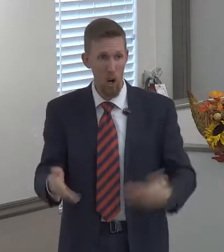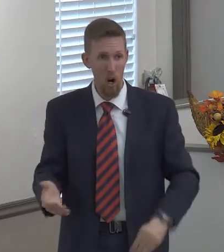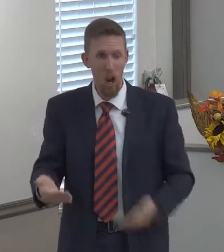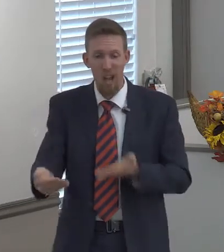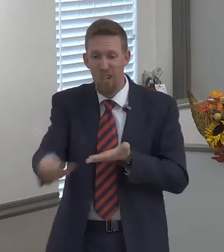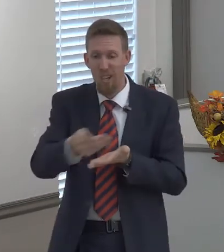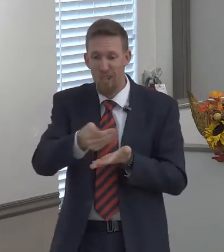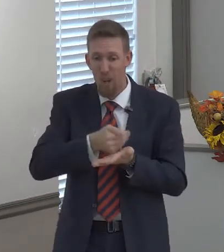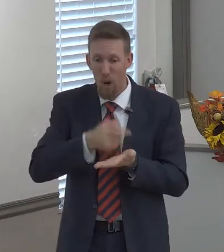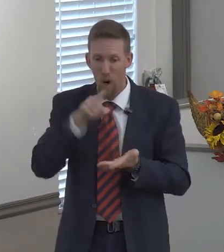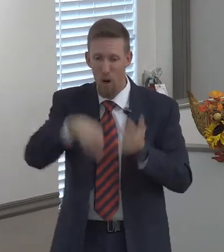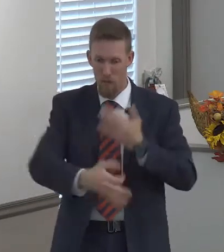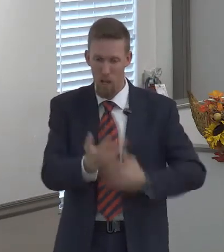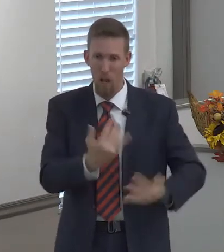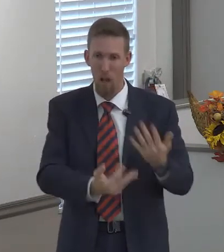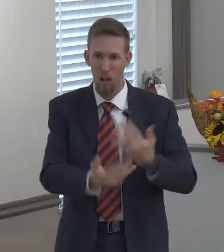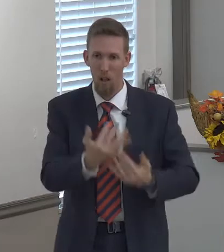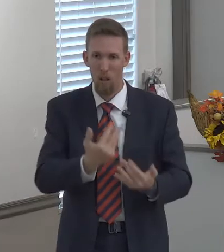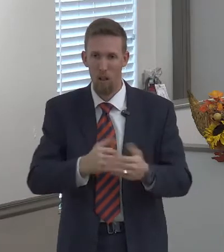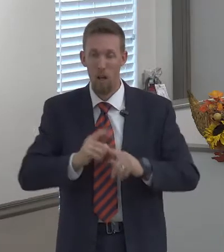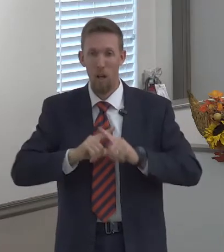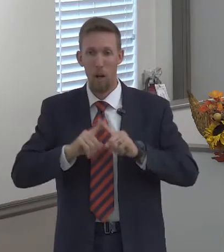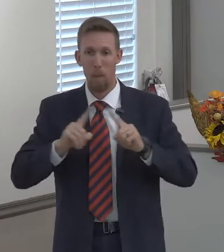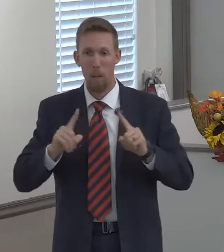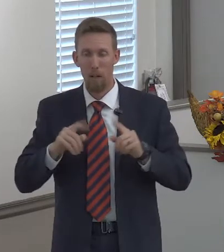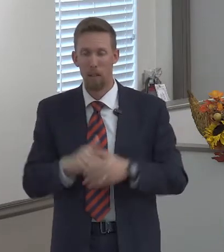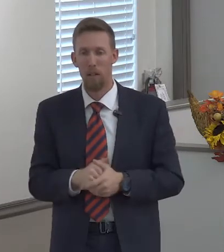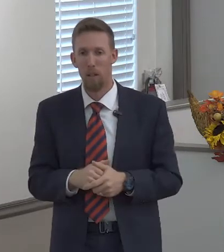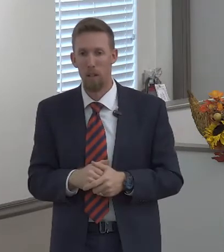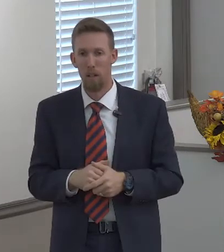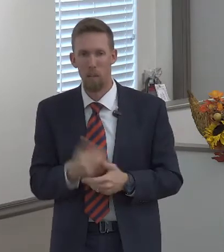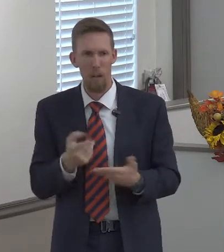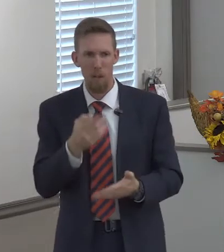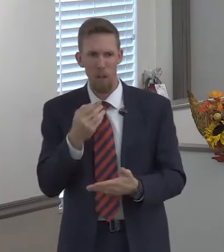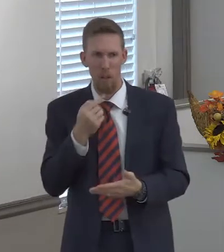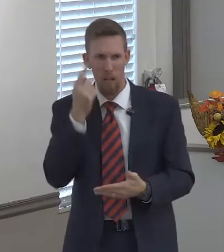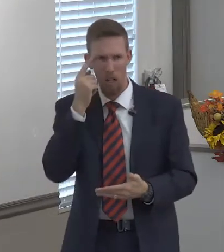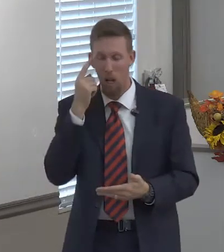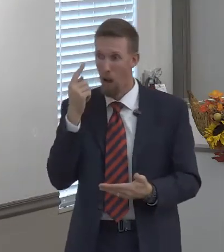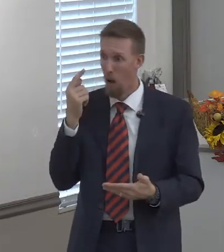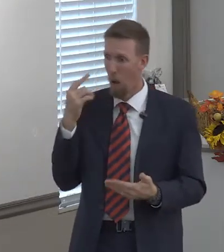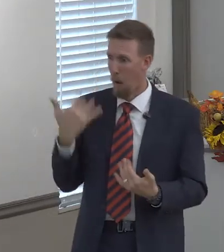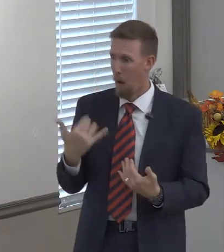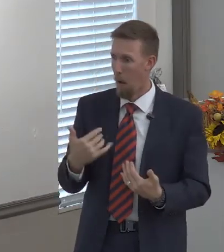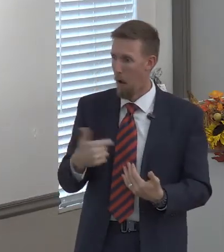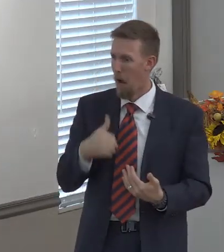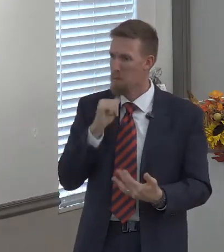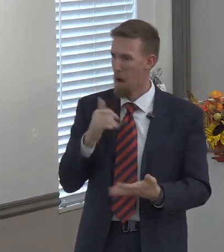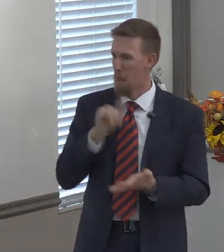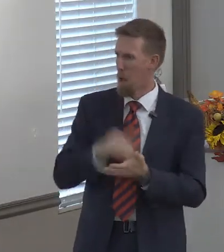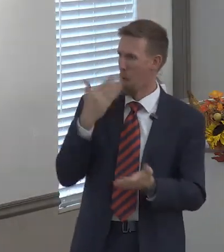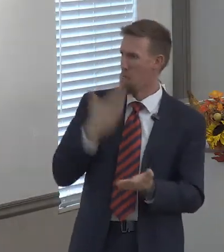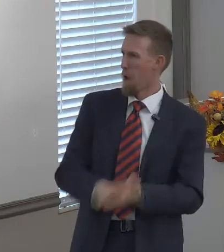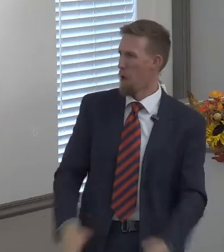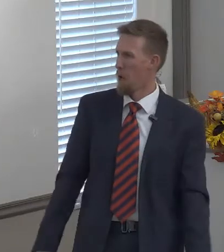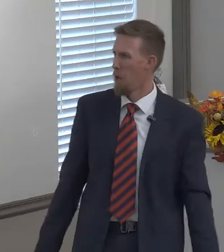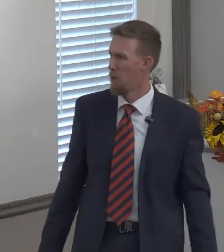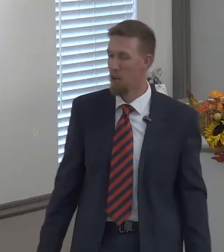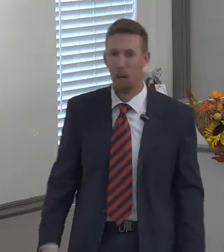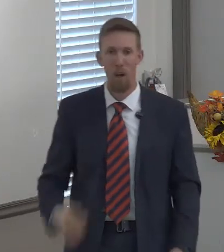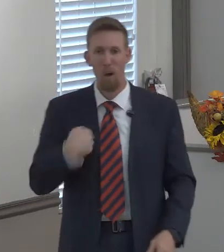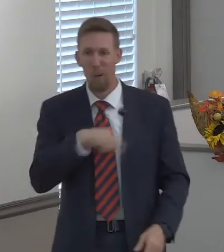But there has to be a time set aside for proclaiming thanks. And first we ought to, when we're giving